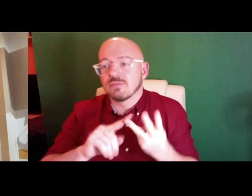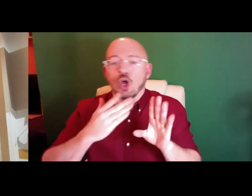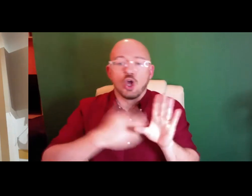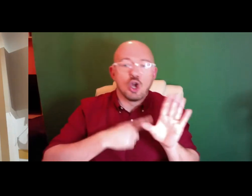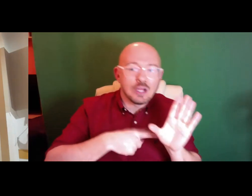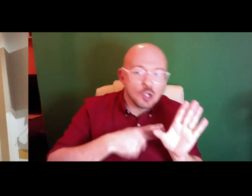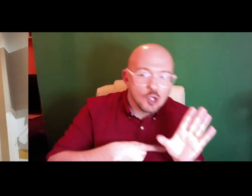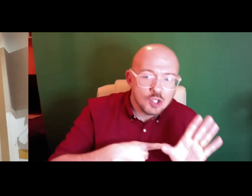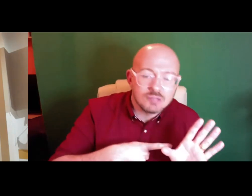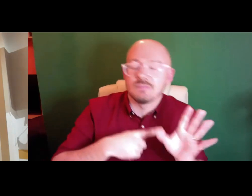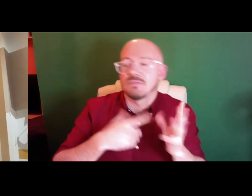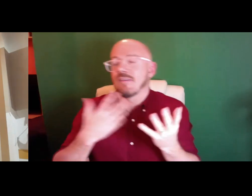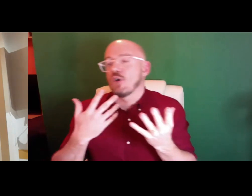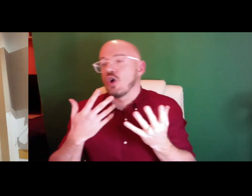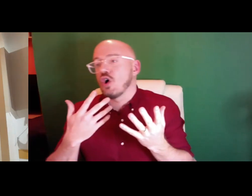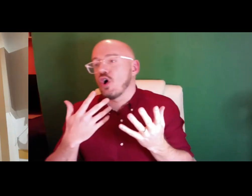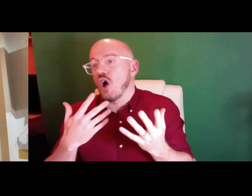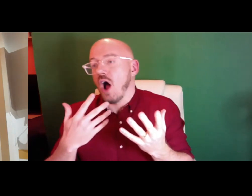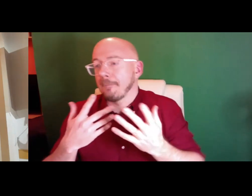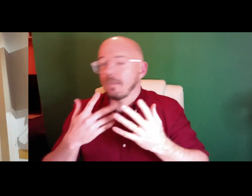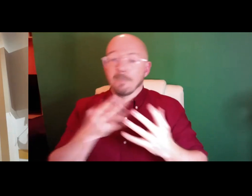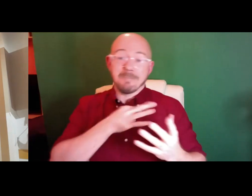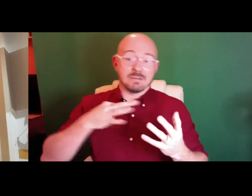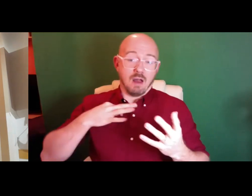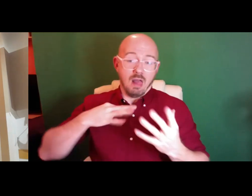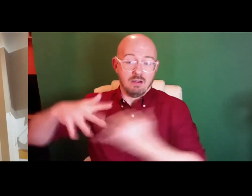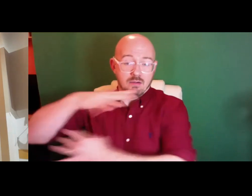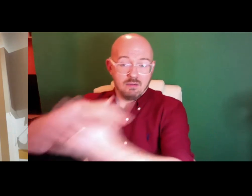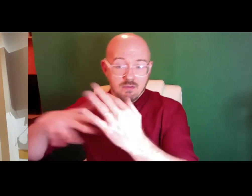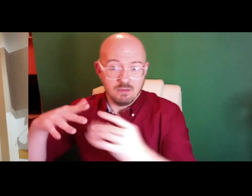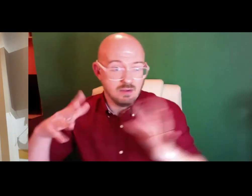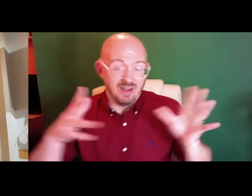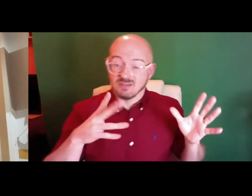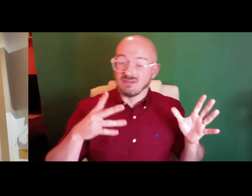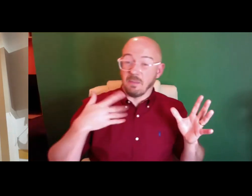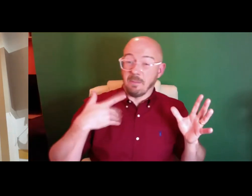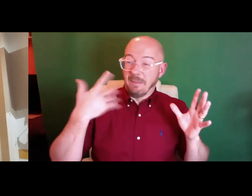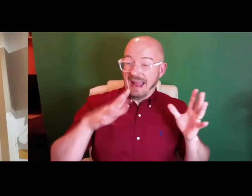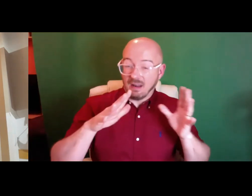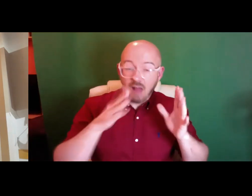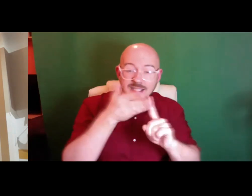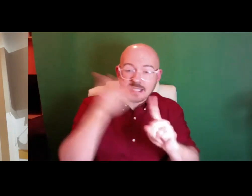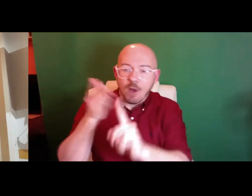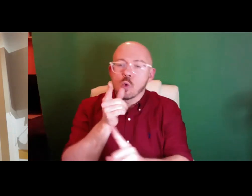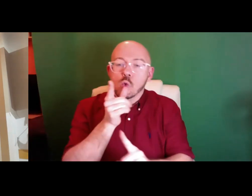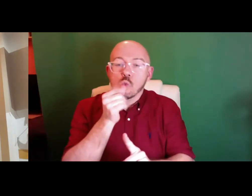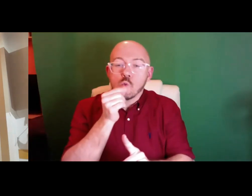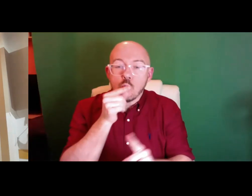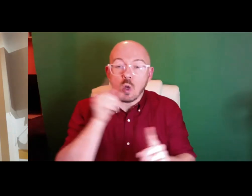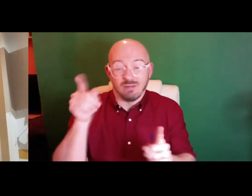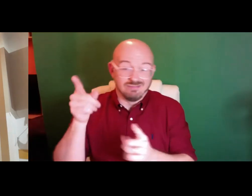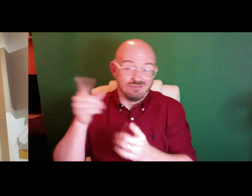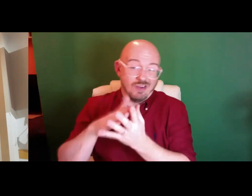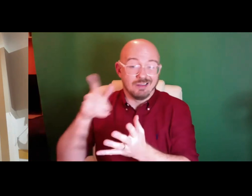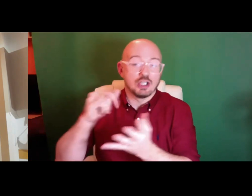and saying how important it would be for a BSL officer to be placed within the government to promote the